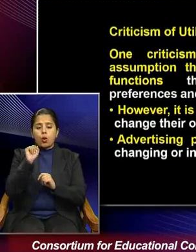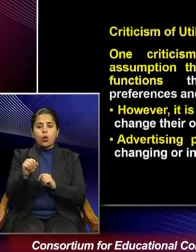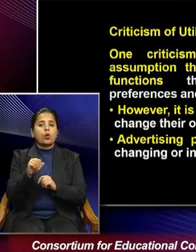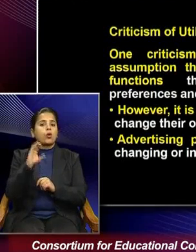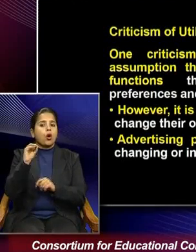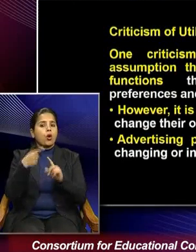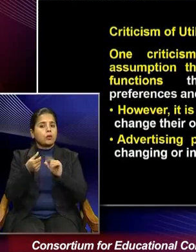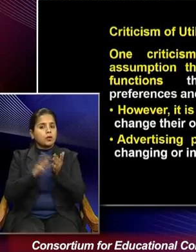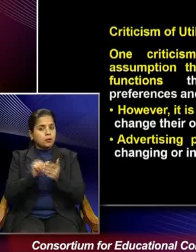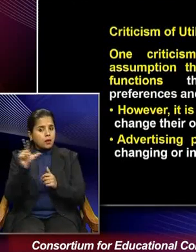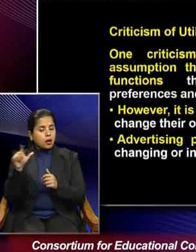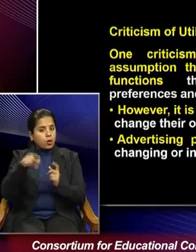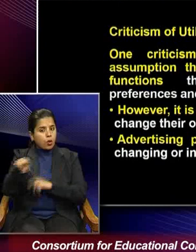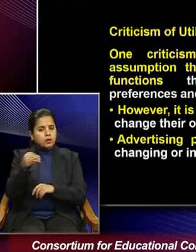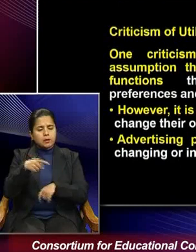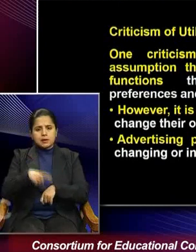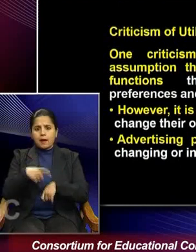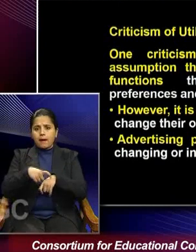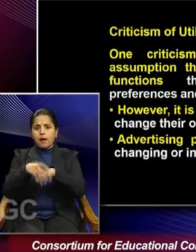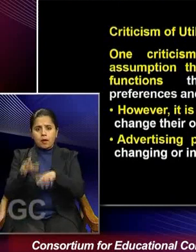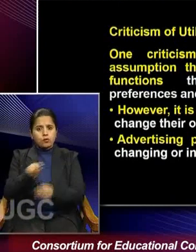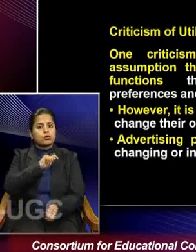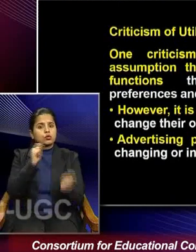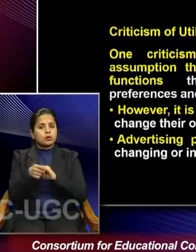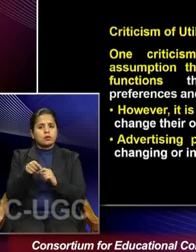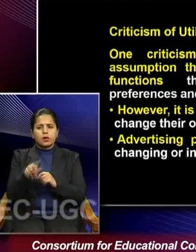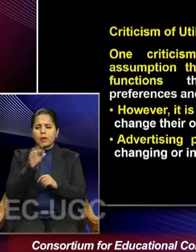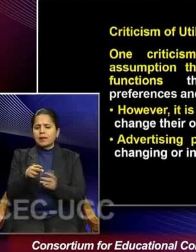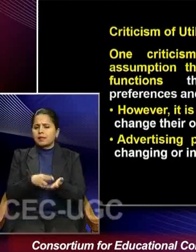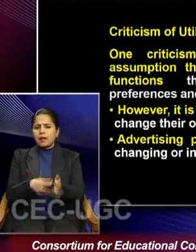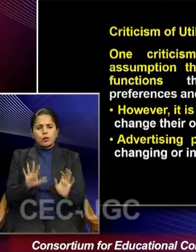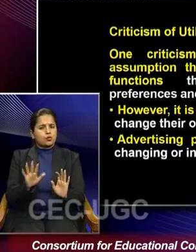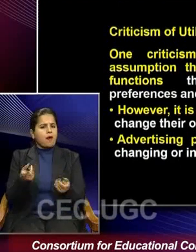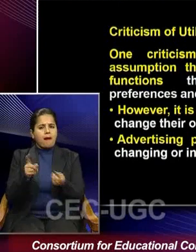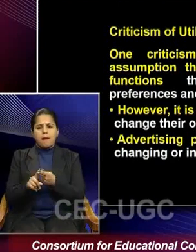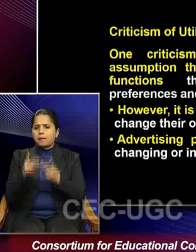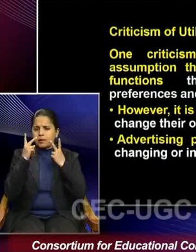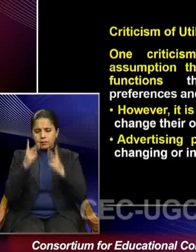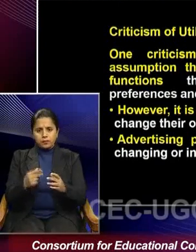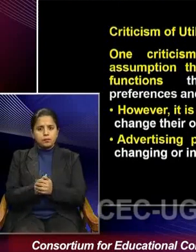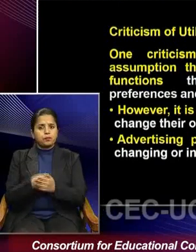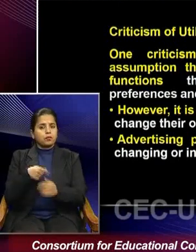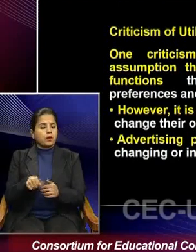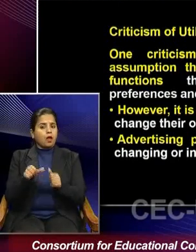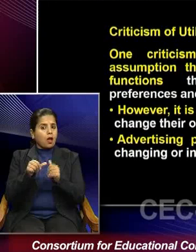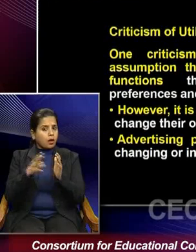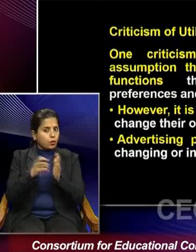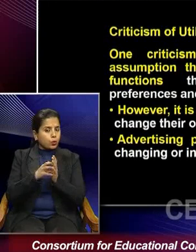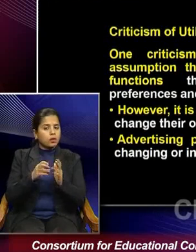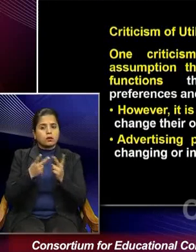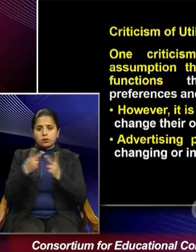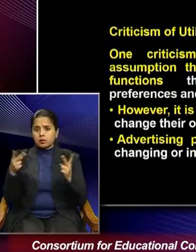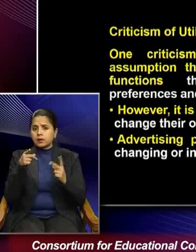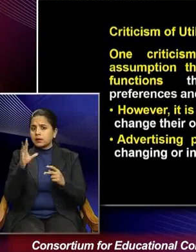or their opinions over time. It is very, very natural to happen. Advertising plays a